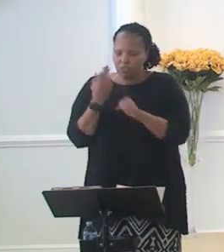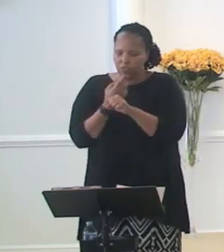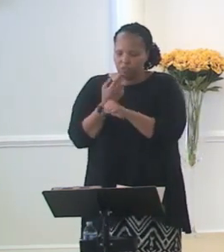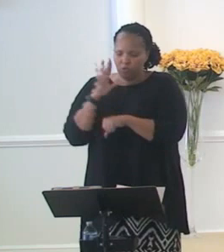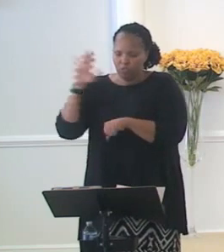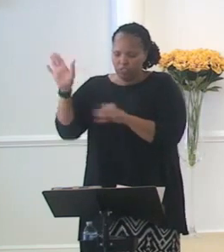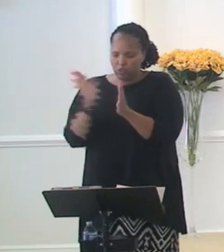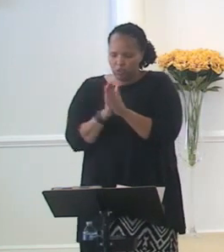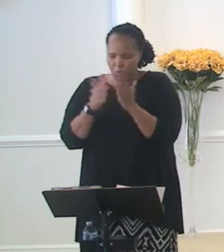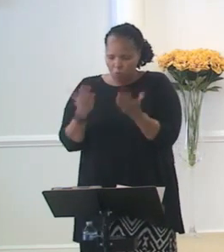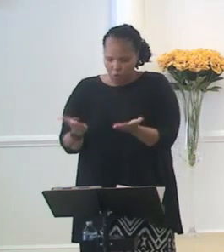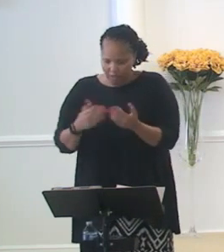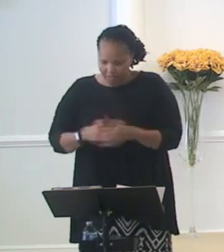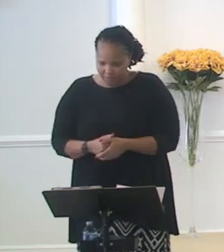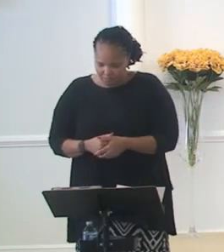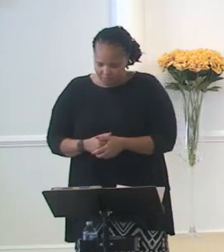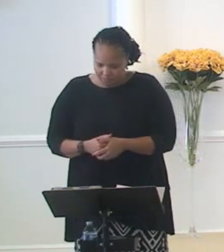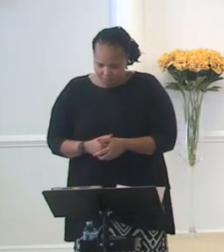of the book.